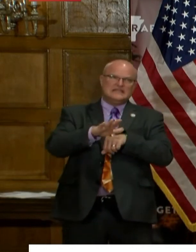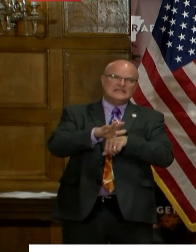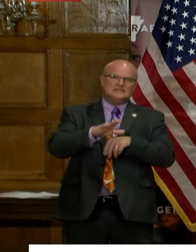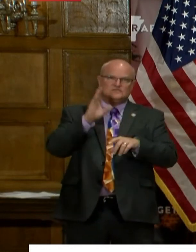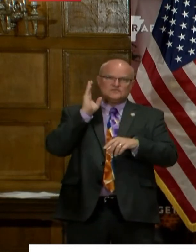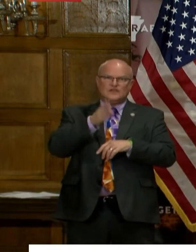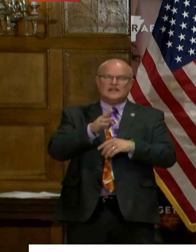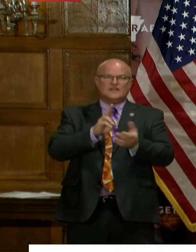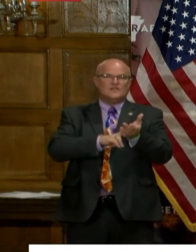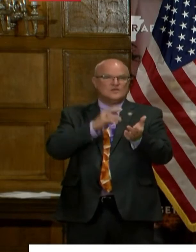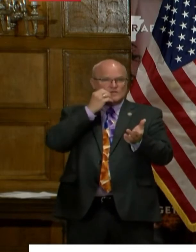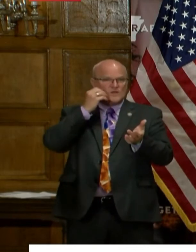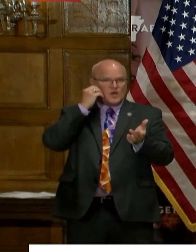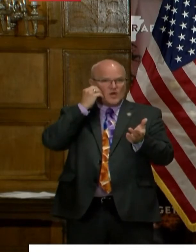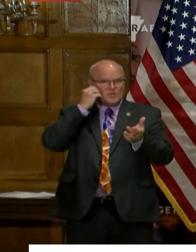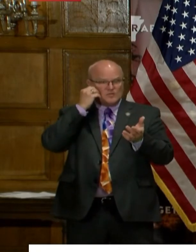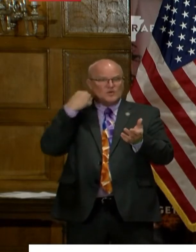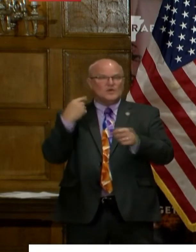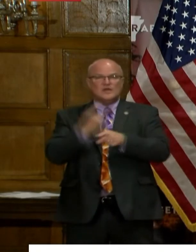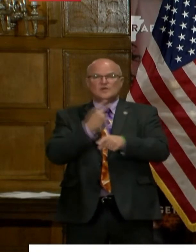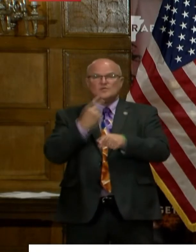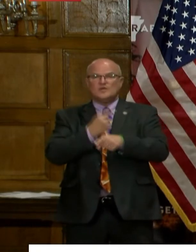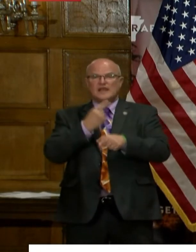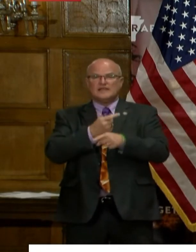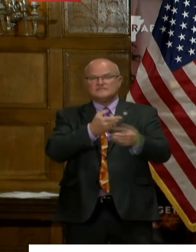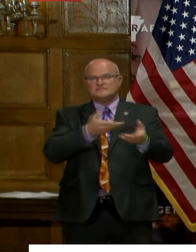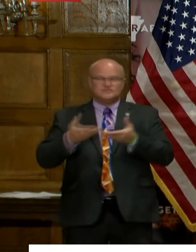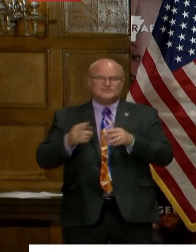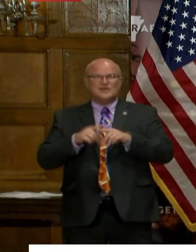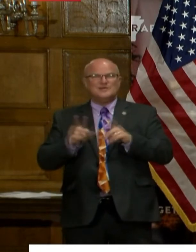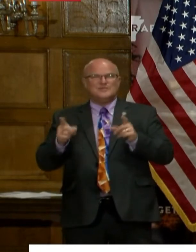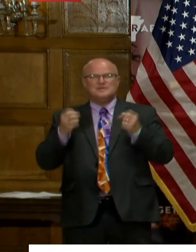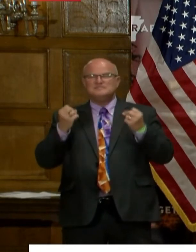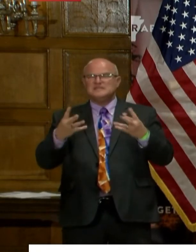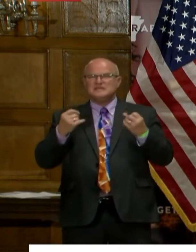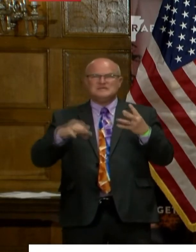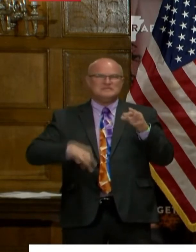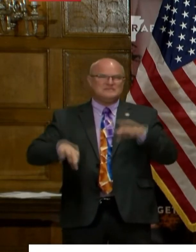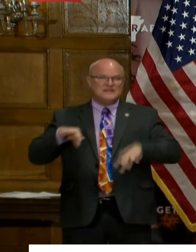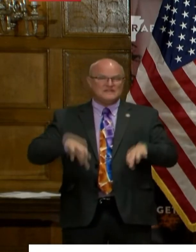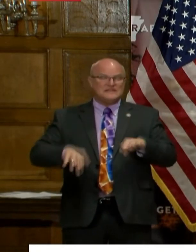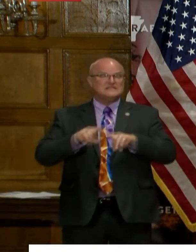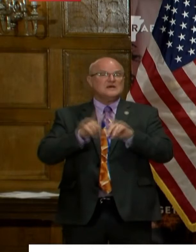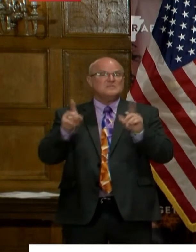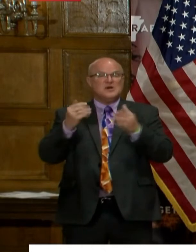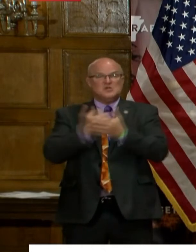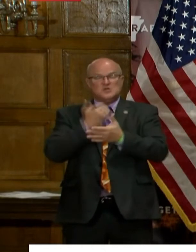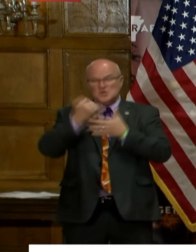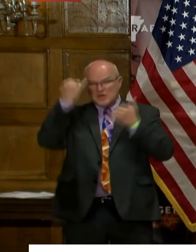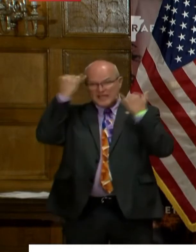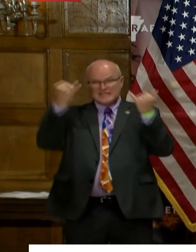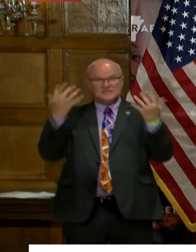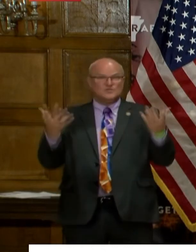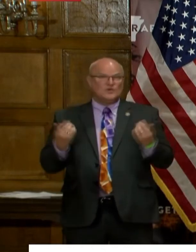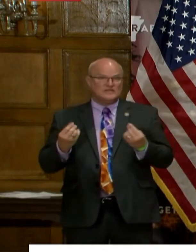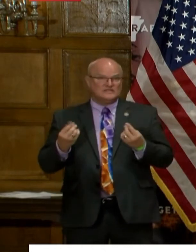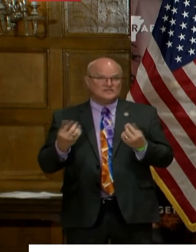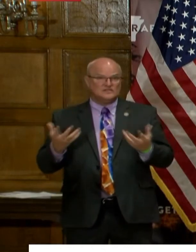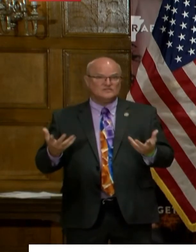it directly to the nursing homes, we get regular flow from there. So many, many benefits. But in terms of new ideas as to what to